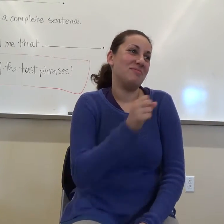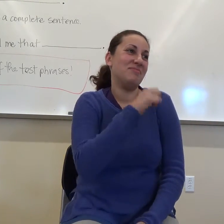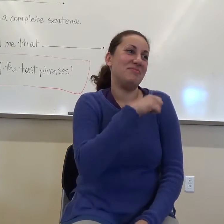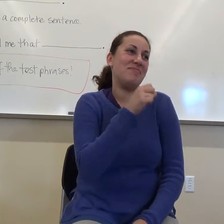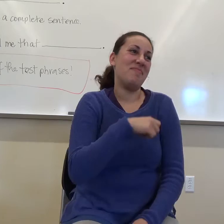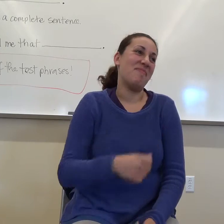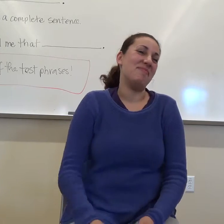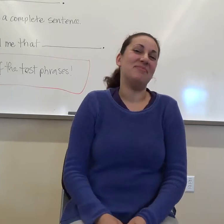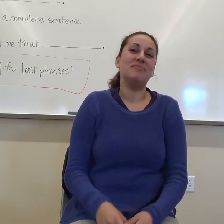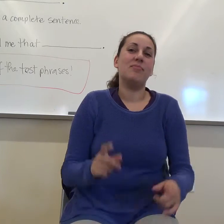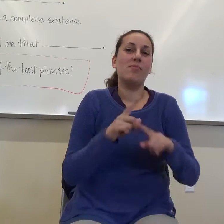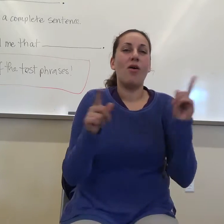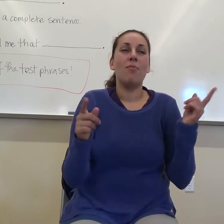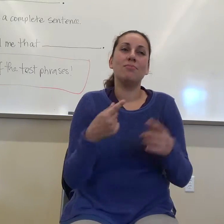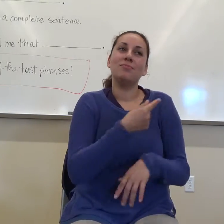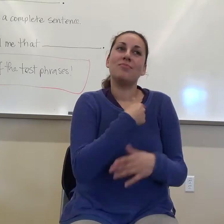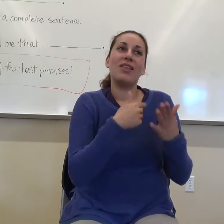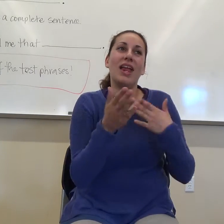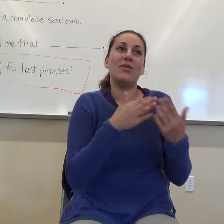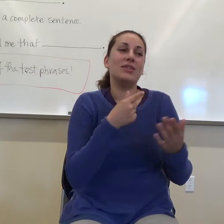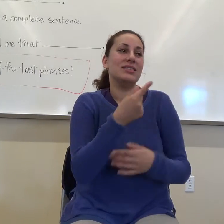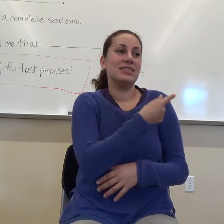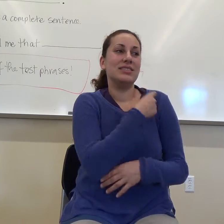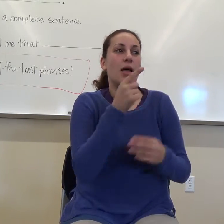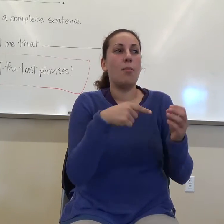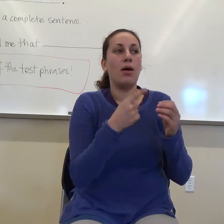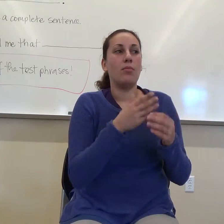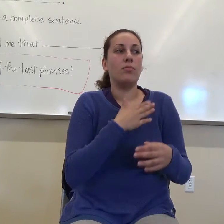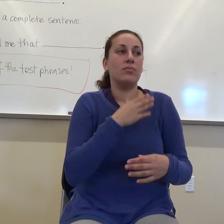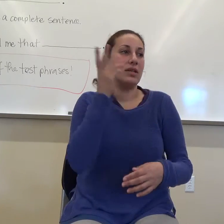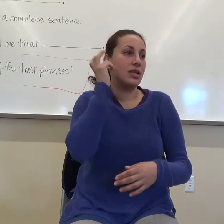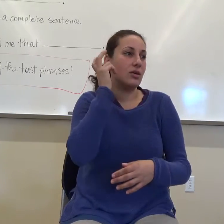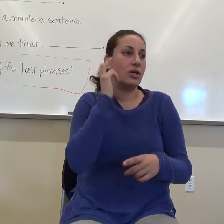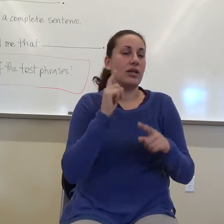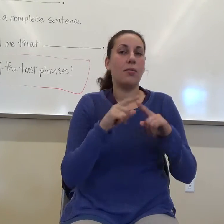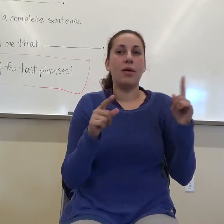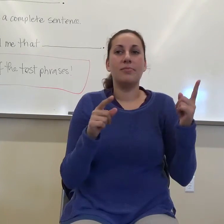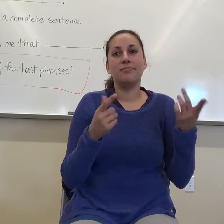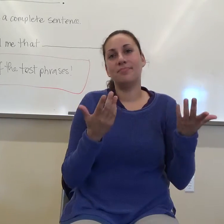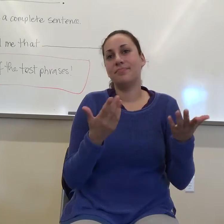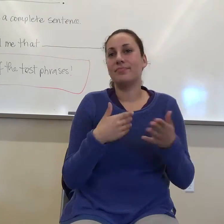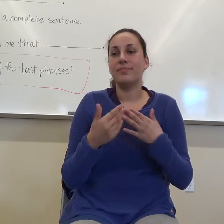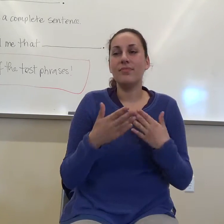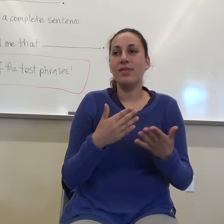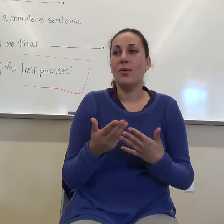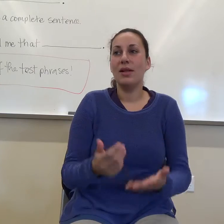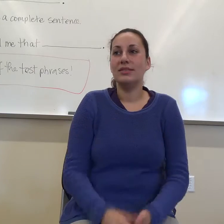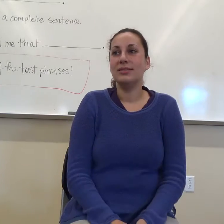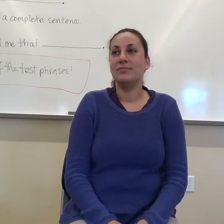hearing hyperacousis. Good connection. Okay, so